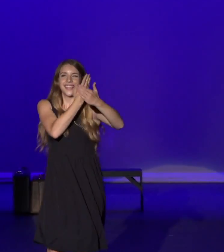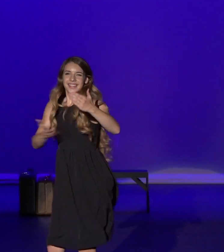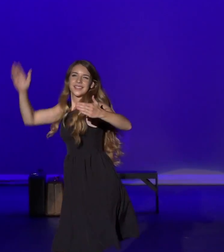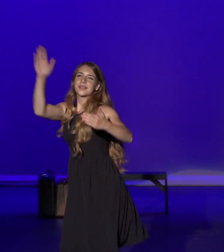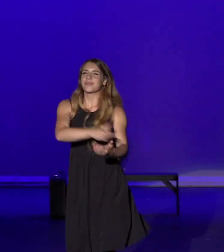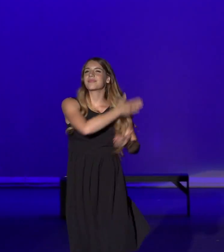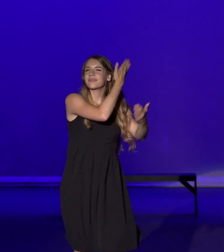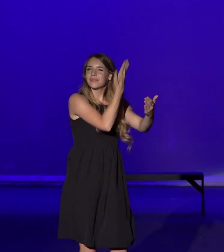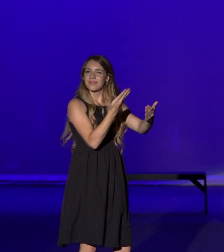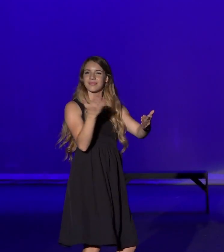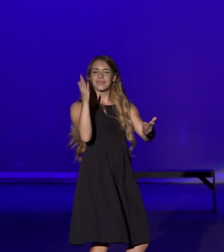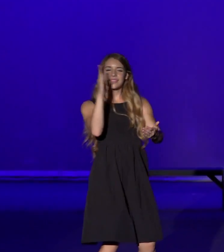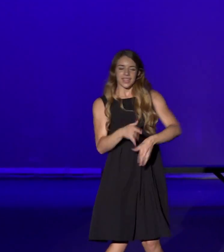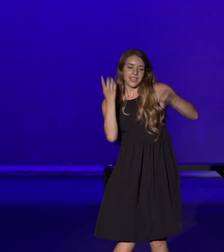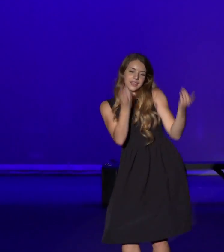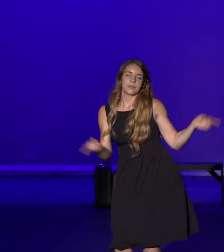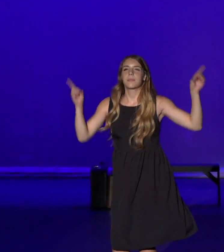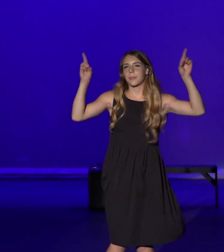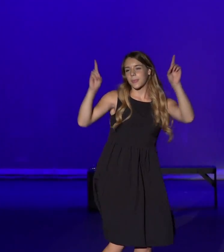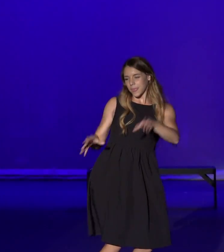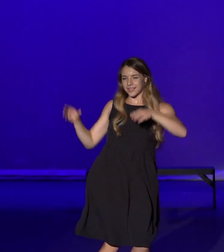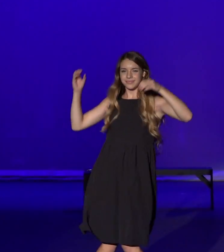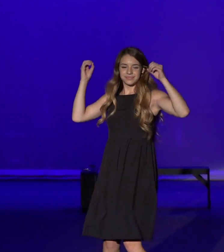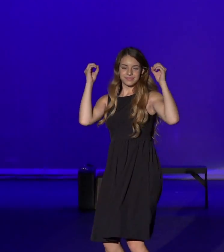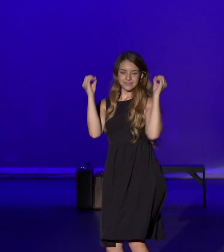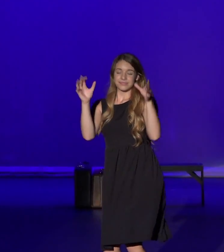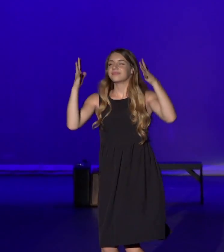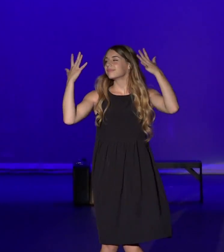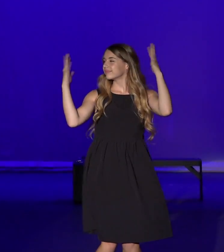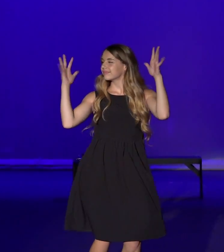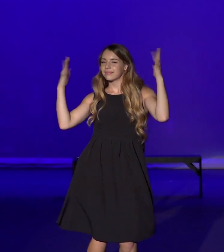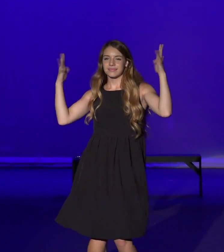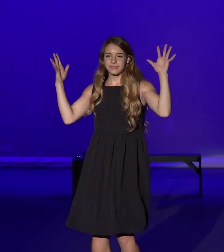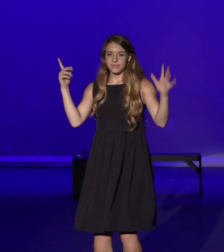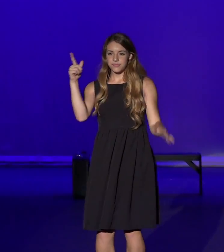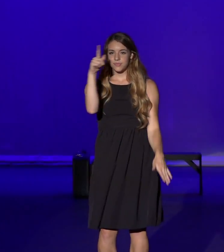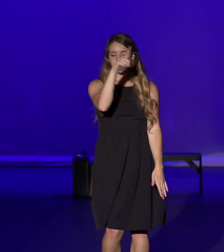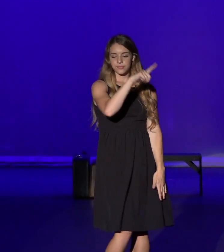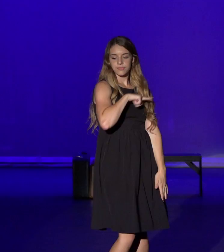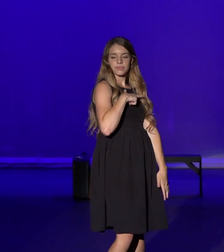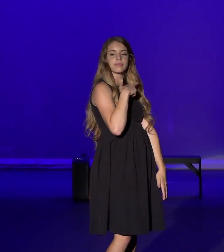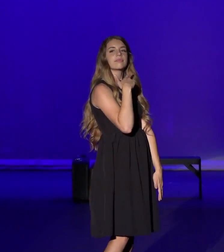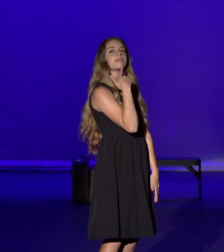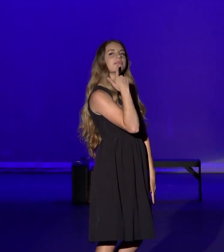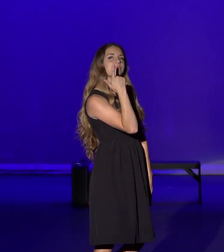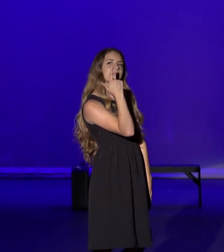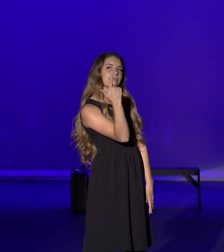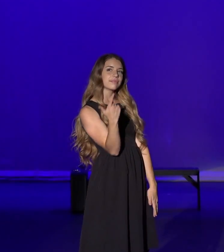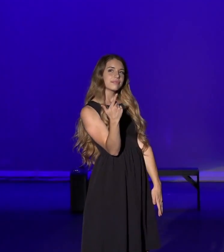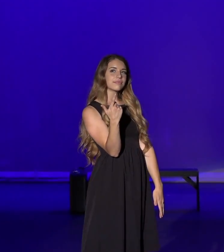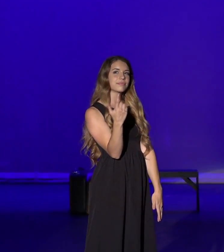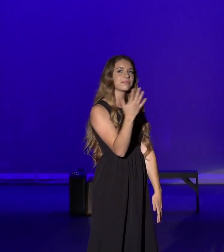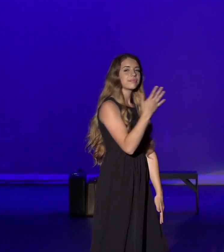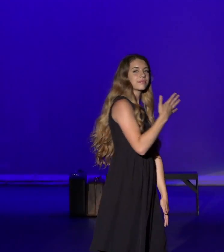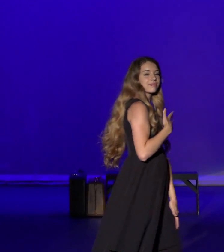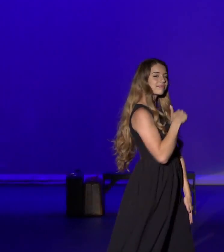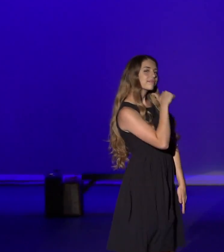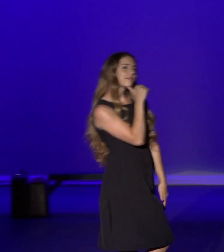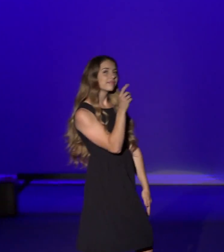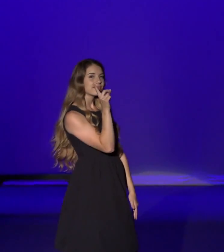head and drum And if I'll out your turn, I bet, sir At least